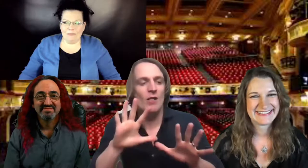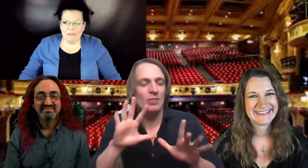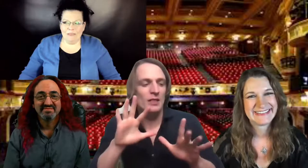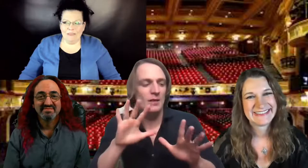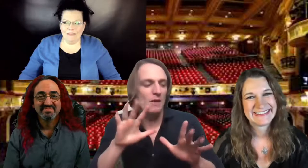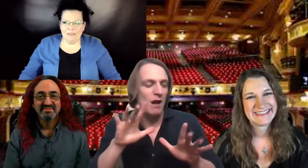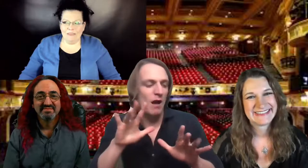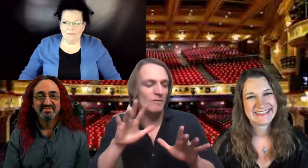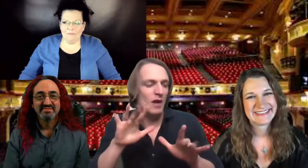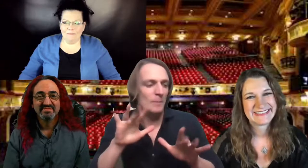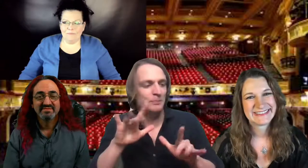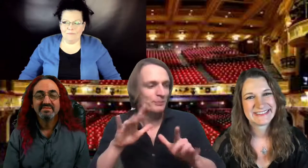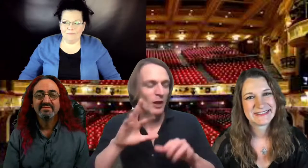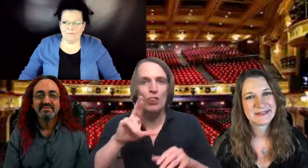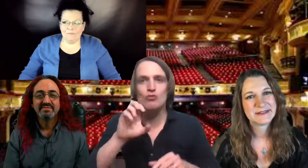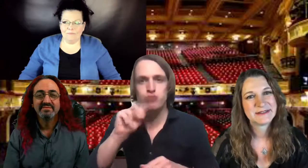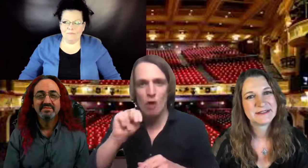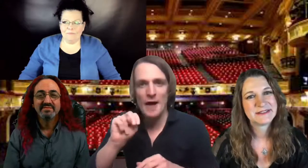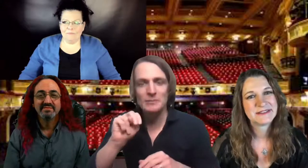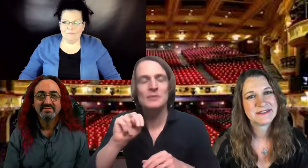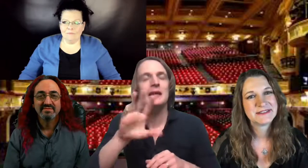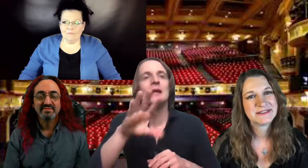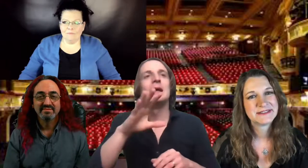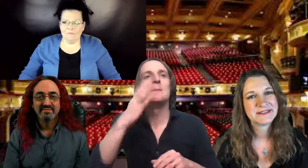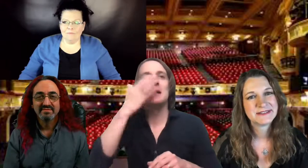very beginning,